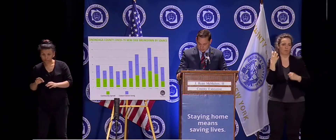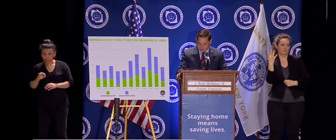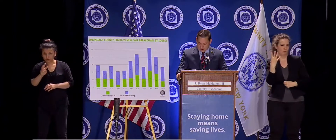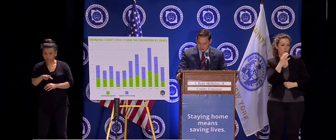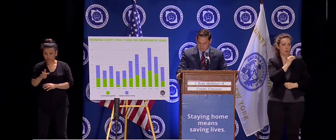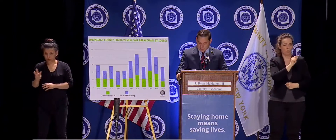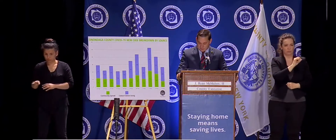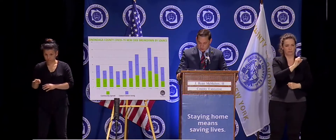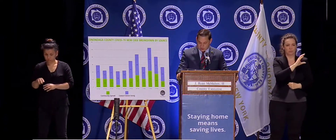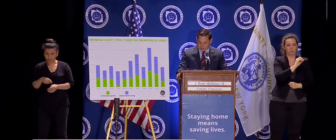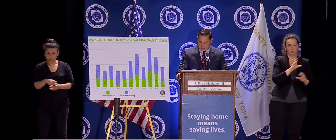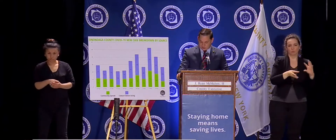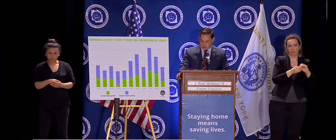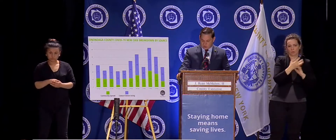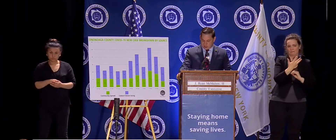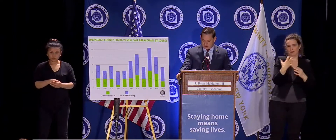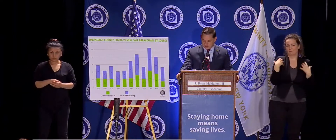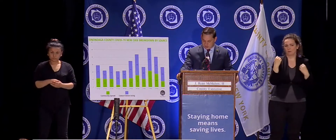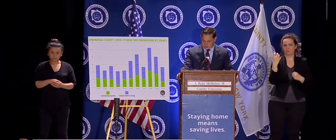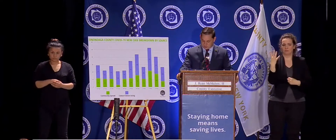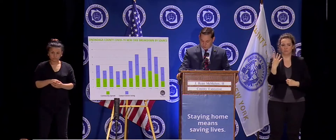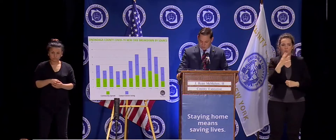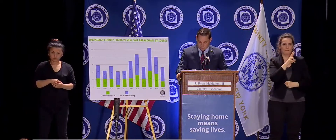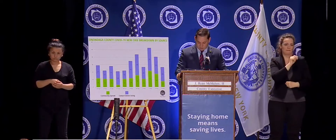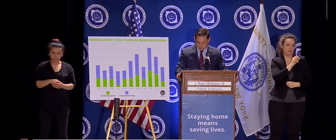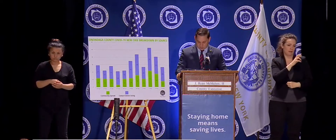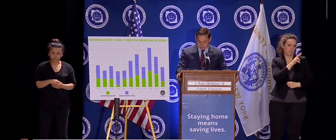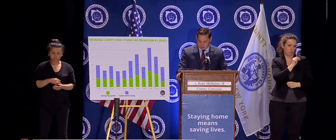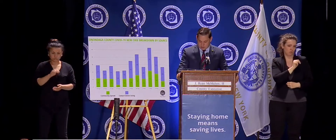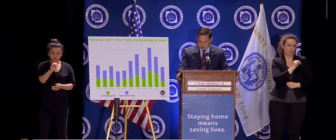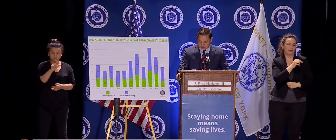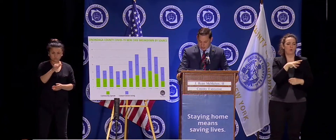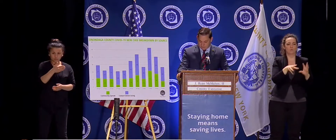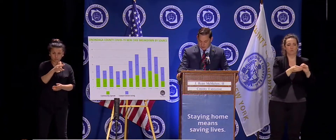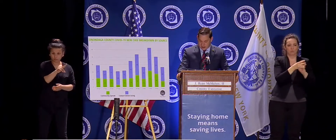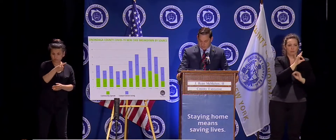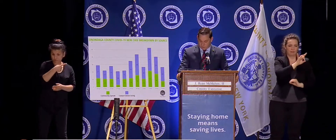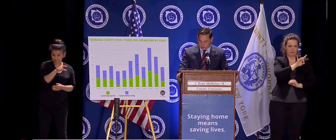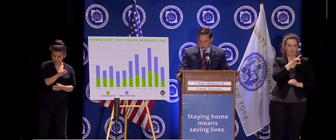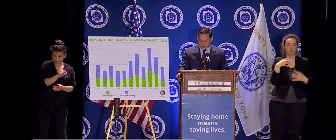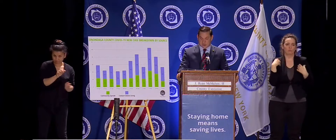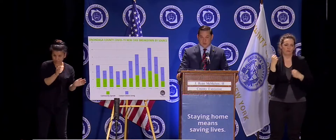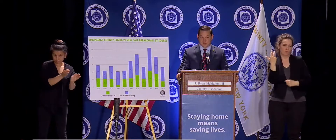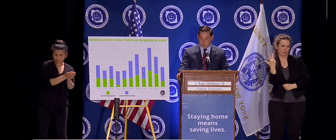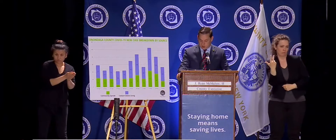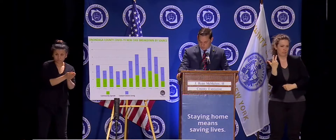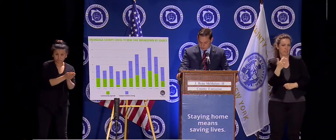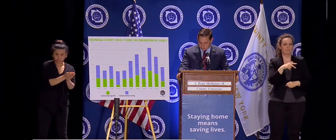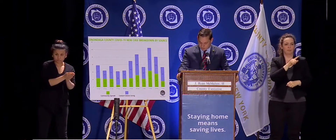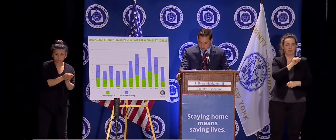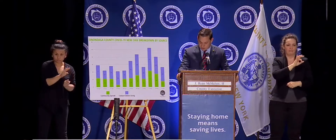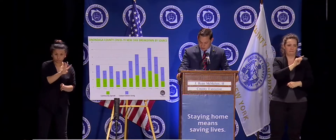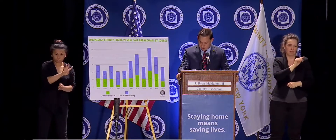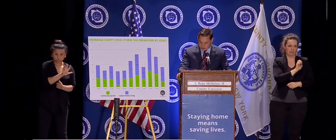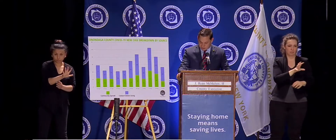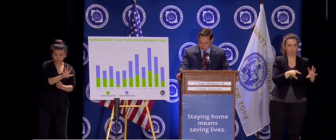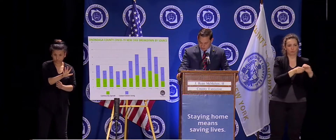recoveries. Van Buren, 8 total cases and 3 recoveries. Lafayette, 4 cases, 2